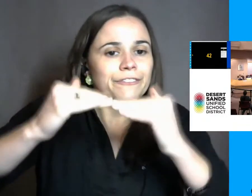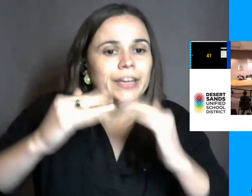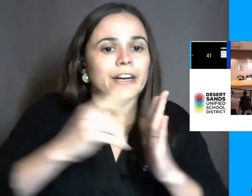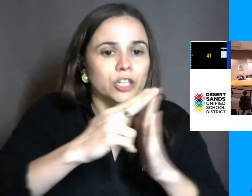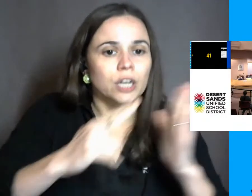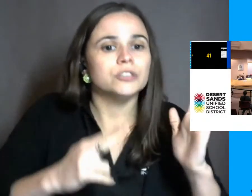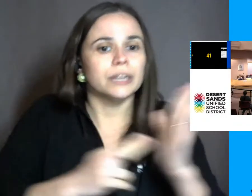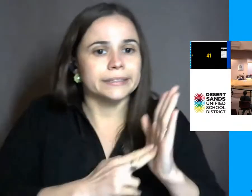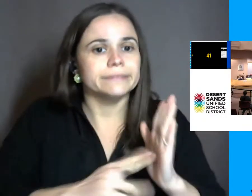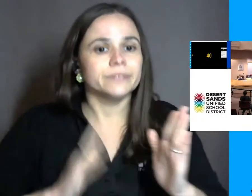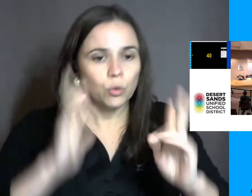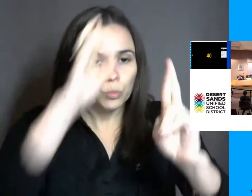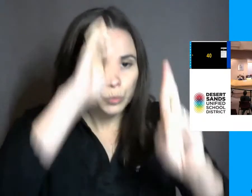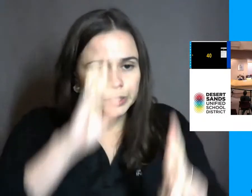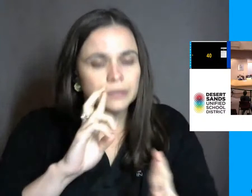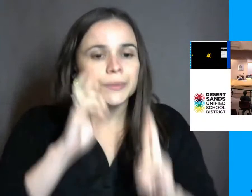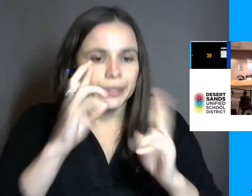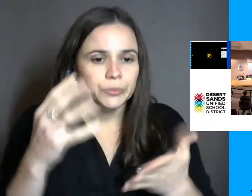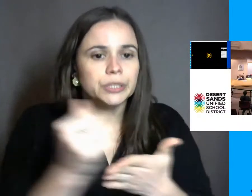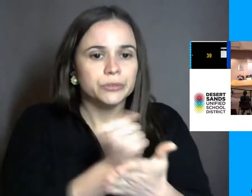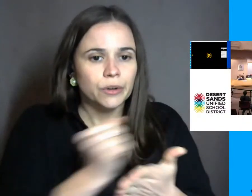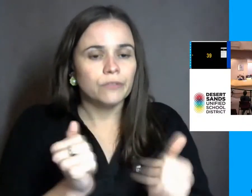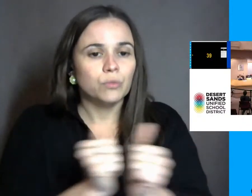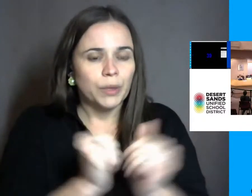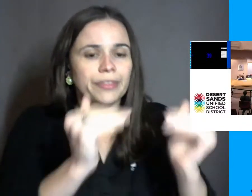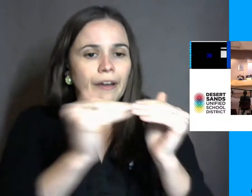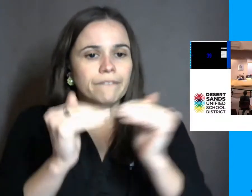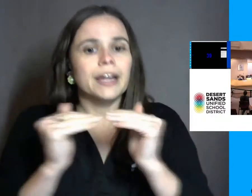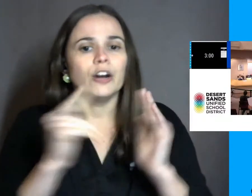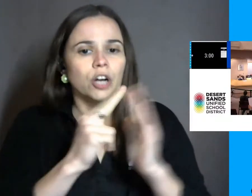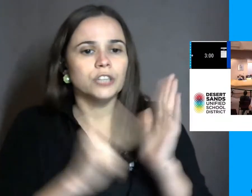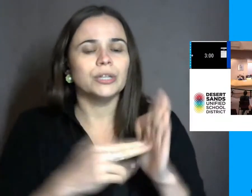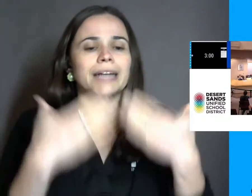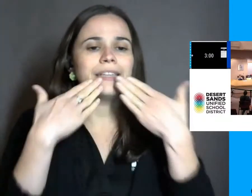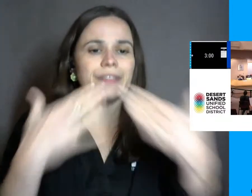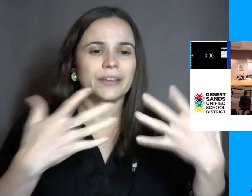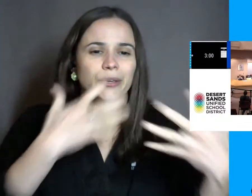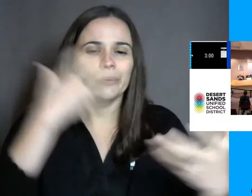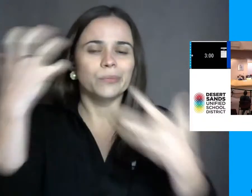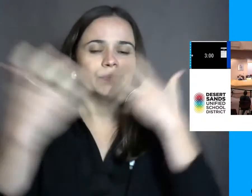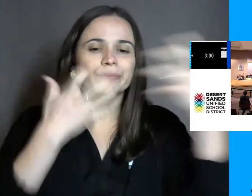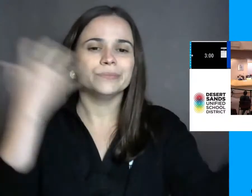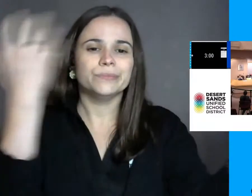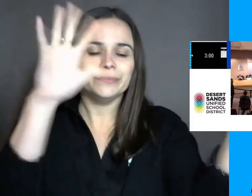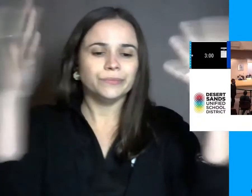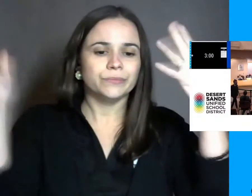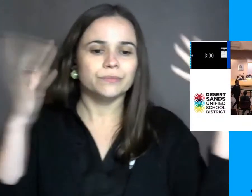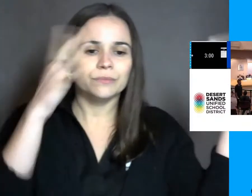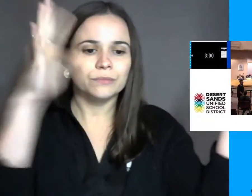we deserve with a fair contract. Thank you. Thank you.